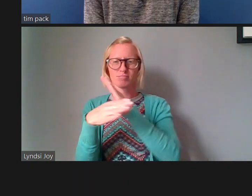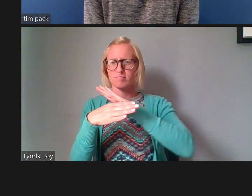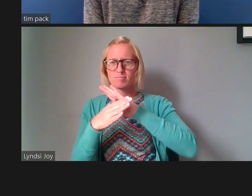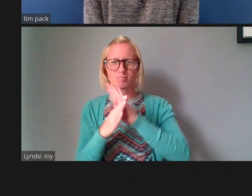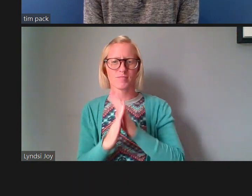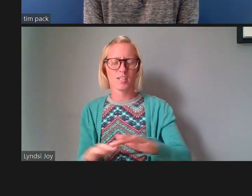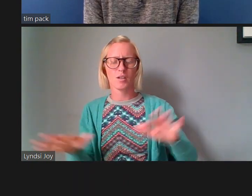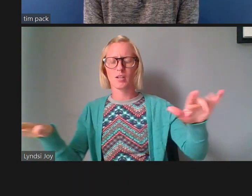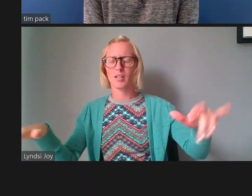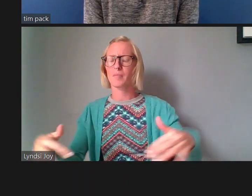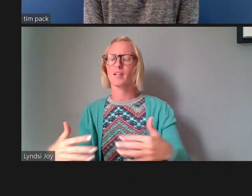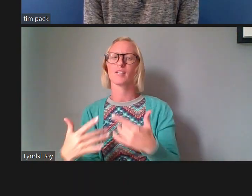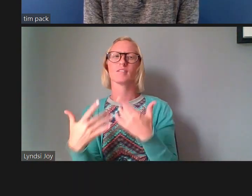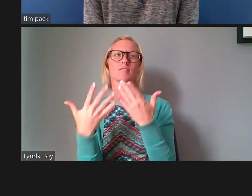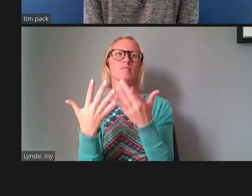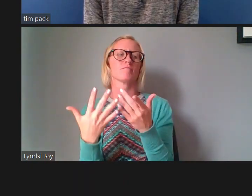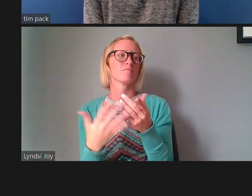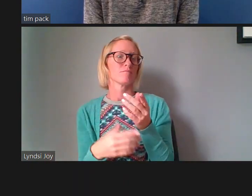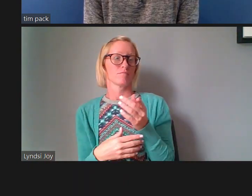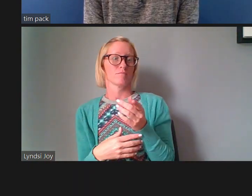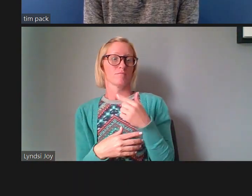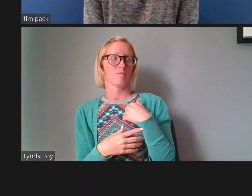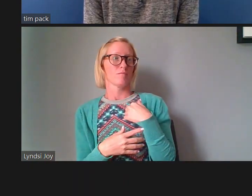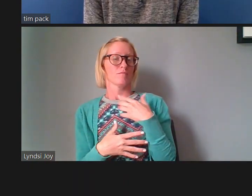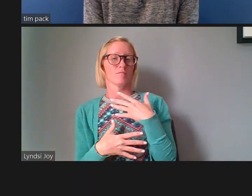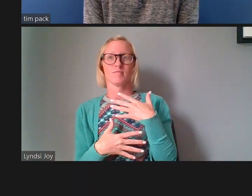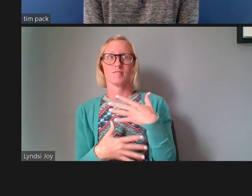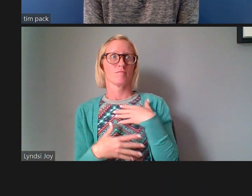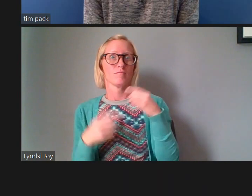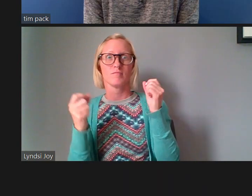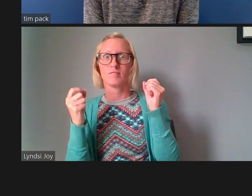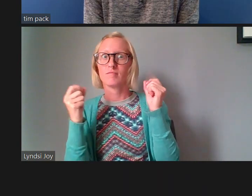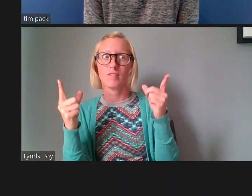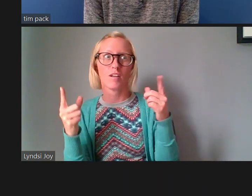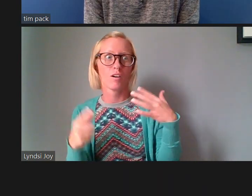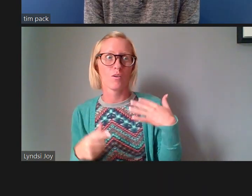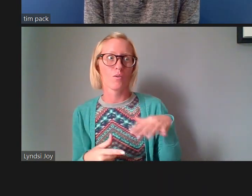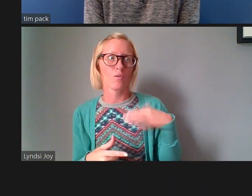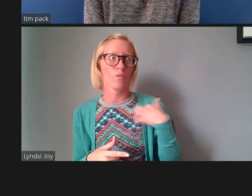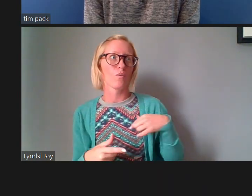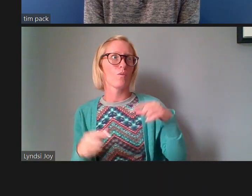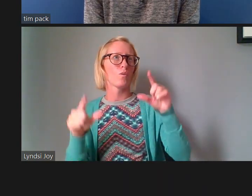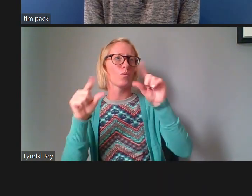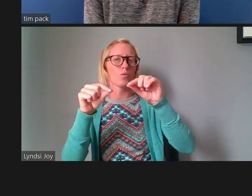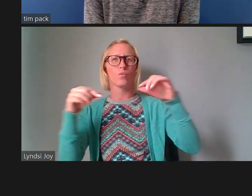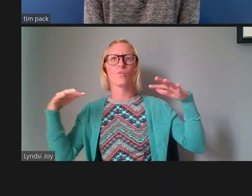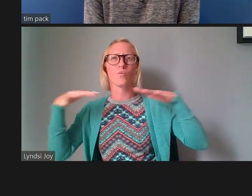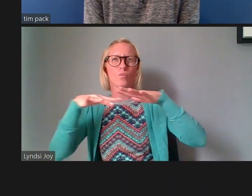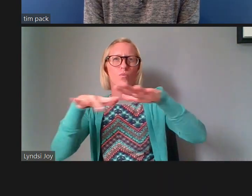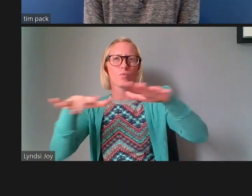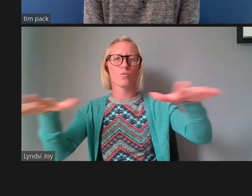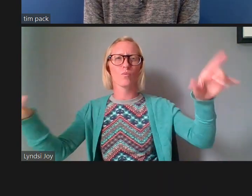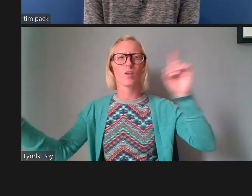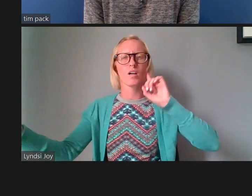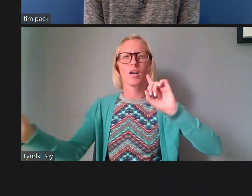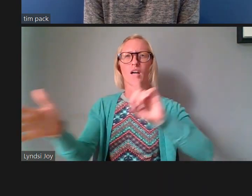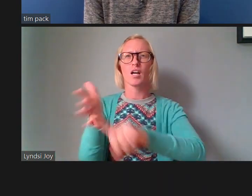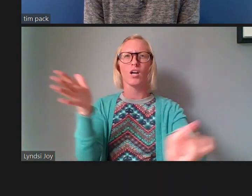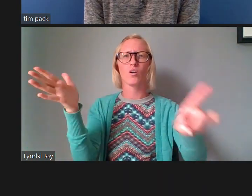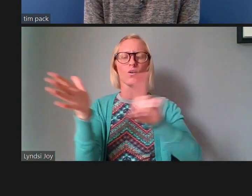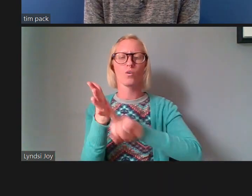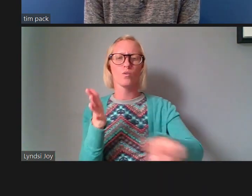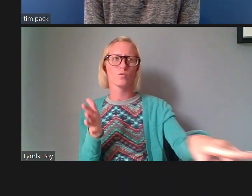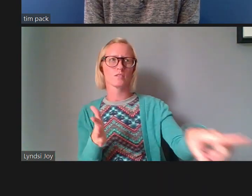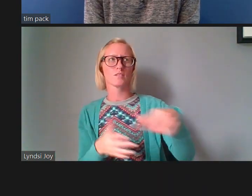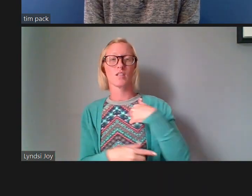Ralph's face was dark with breathlessness, and the air over the island was full of bird clamor and echoes ringing. I bet you can hear that